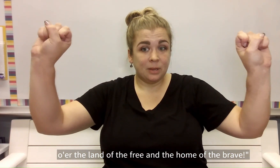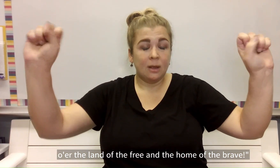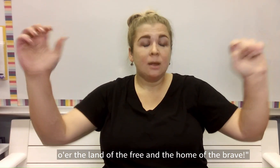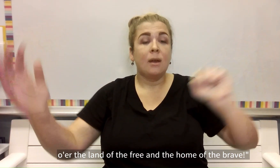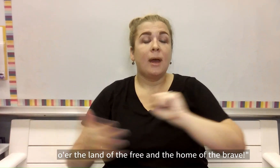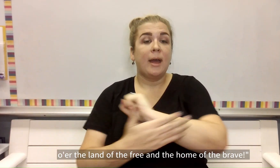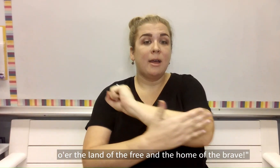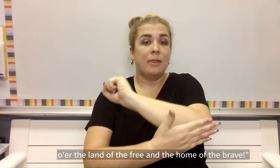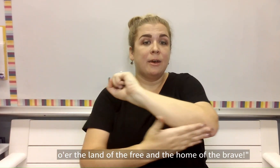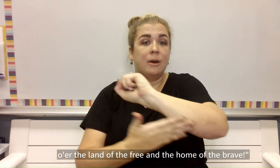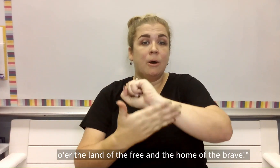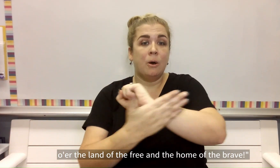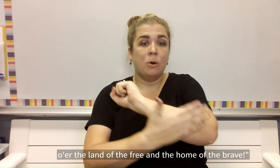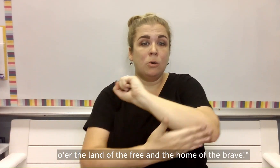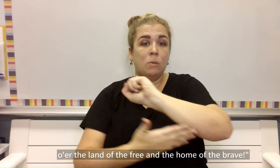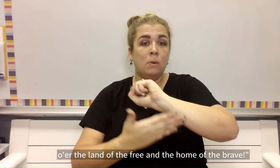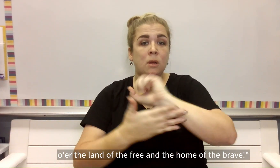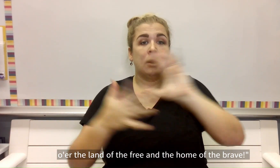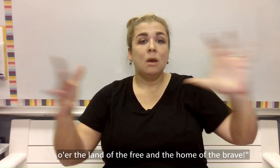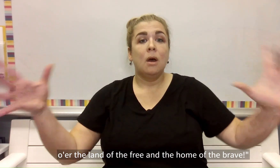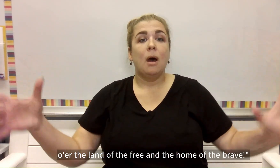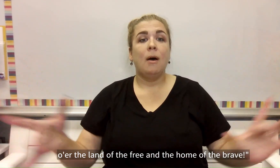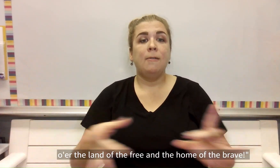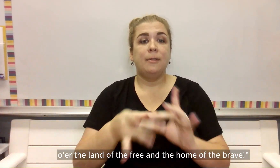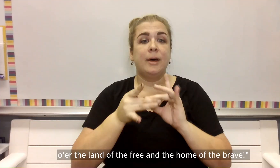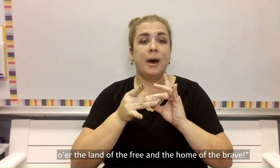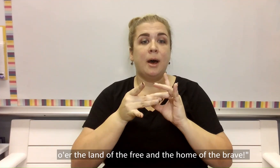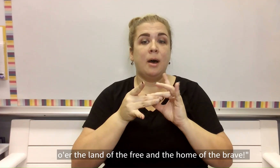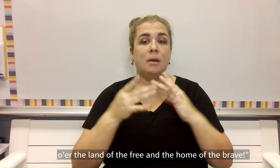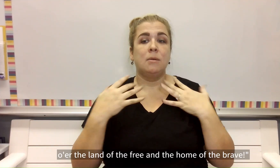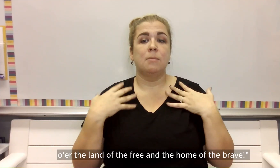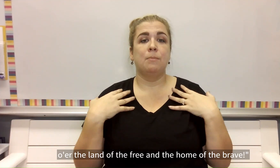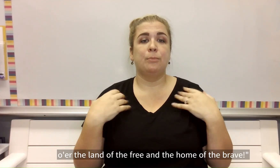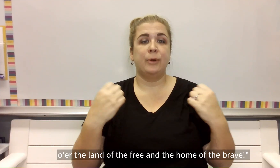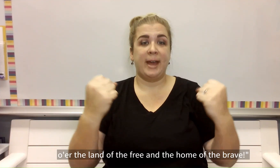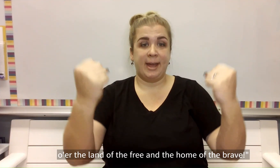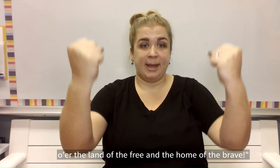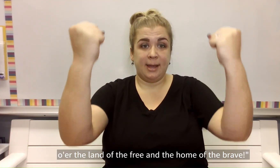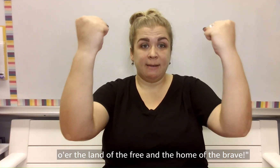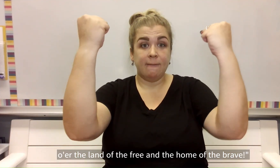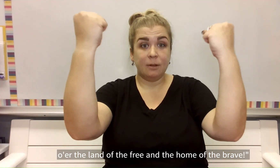and the home of the brave.